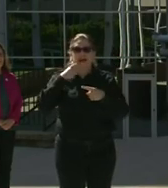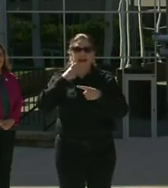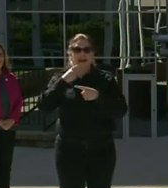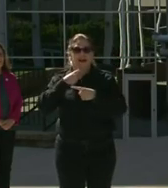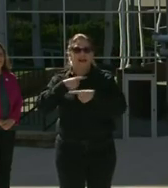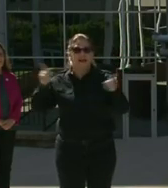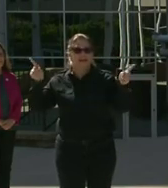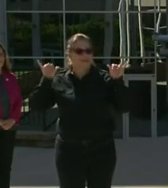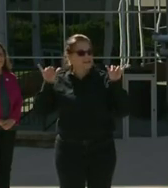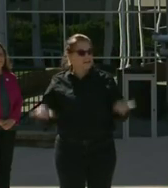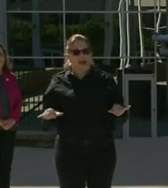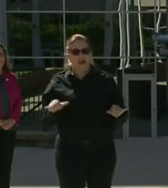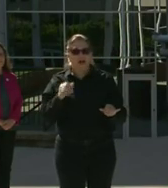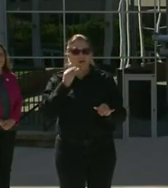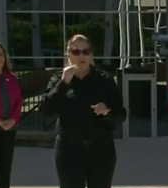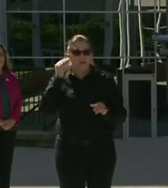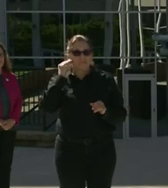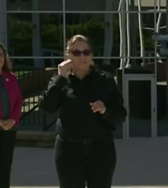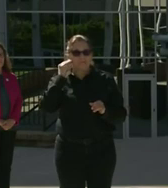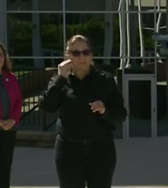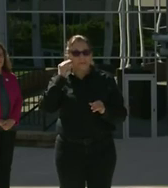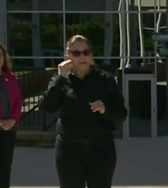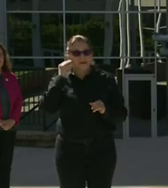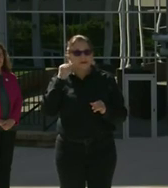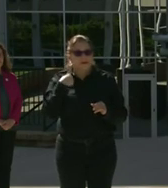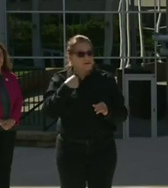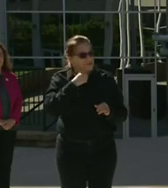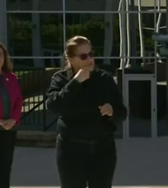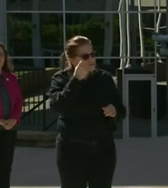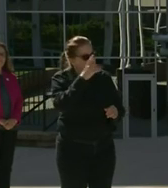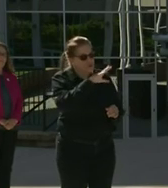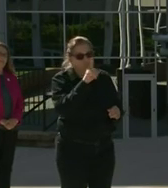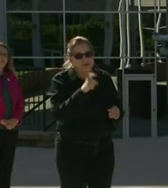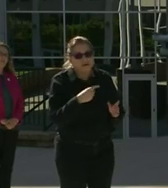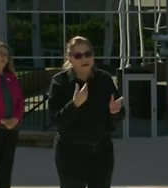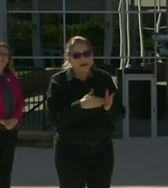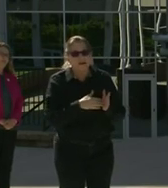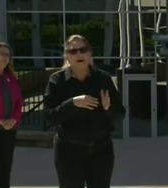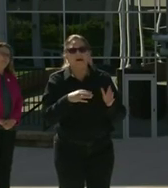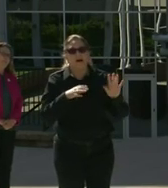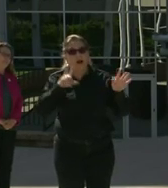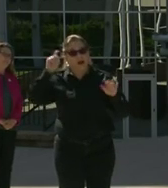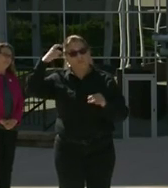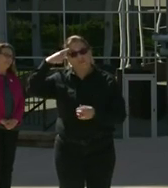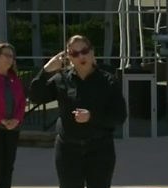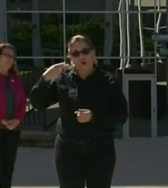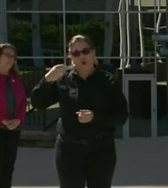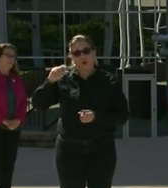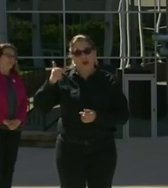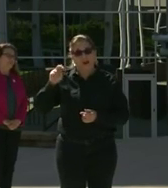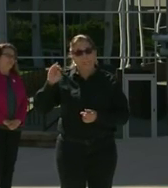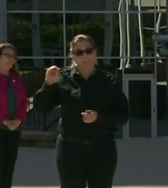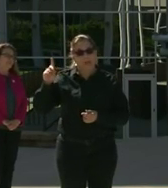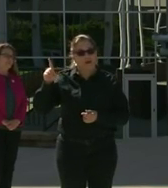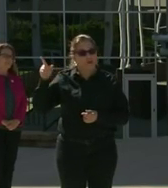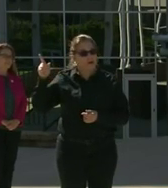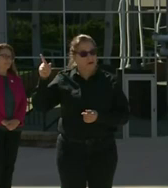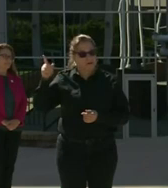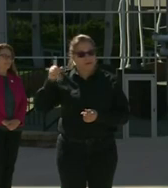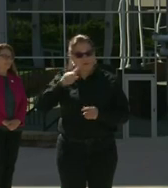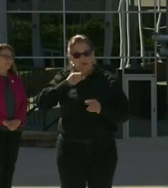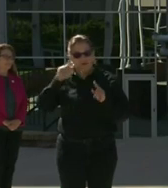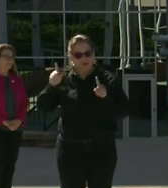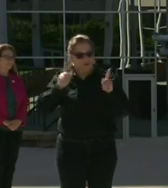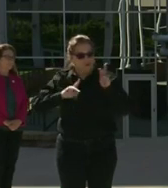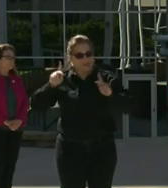one. I'm sorry, I didn't hear your question. Said Governor Hogan issued a stay-at-home directive. So in your conversations with